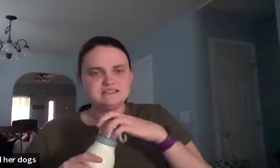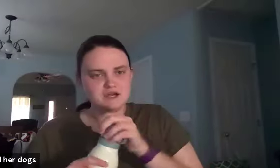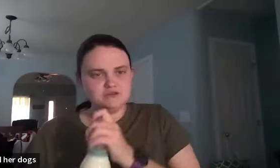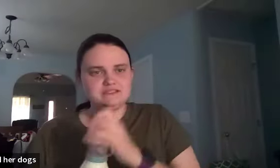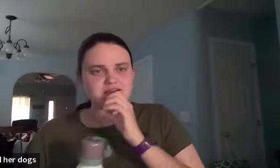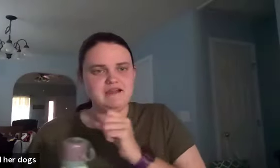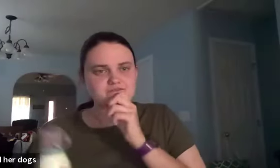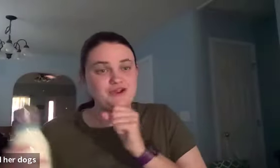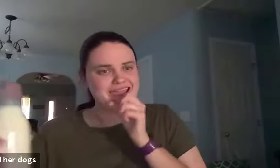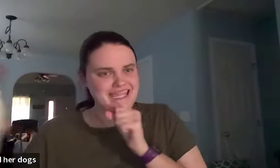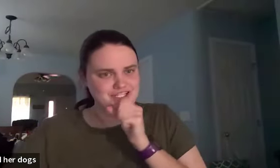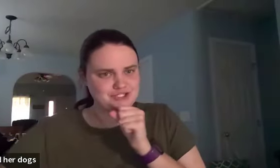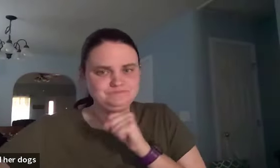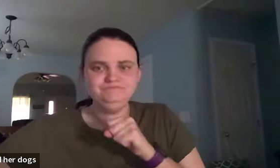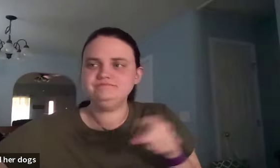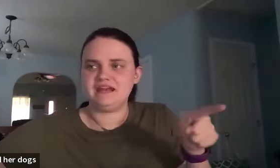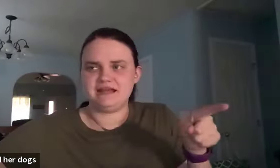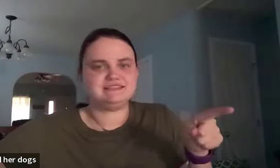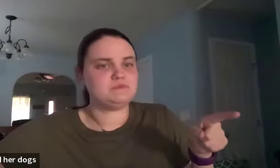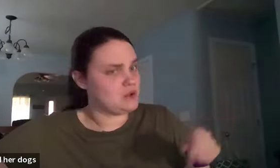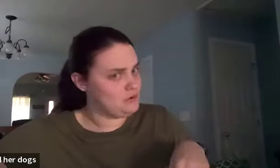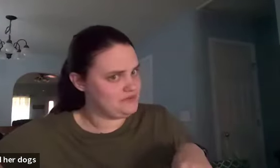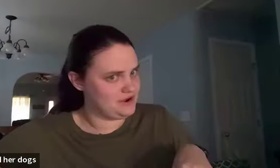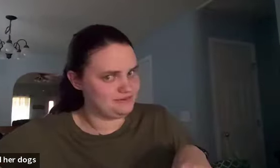that is how you would sign for age and asking someone how old they are.